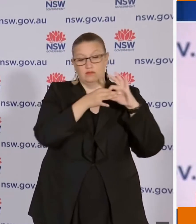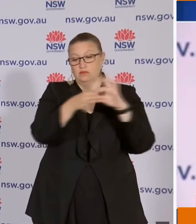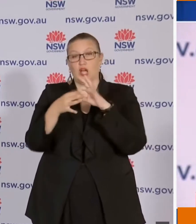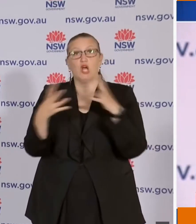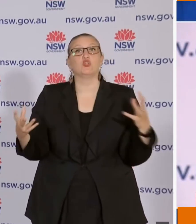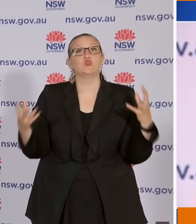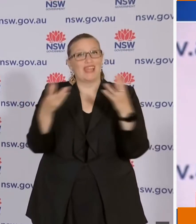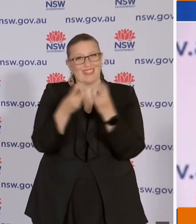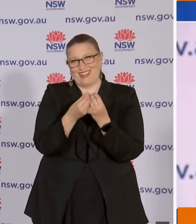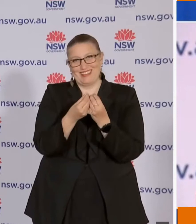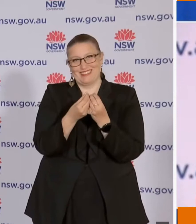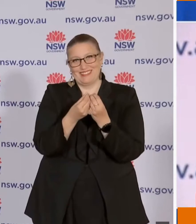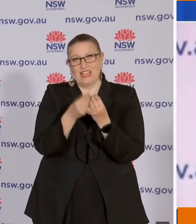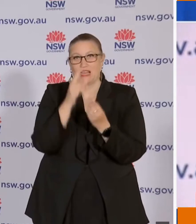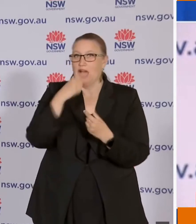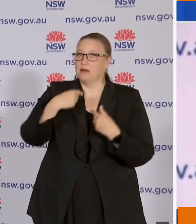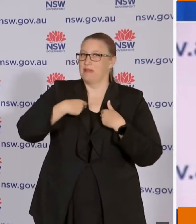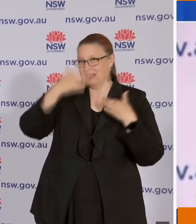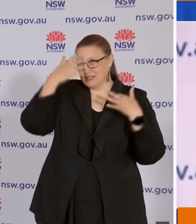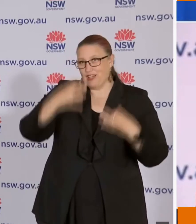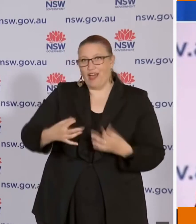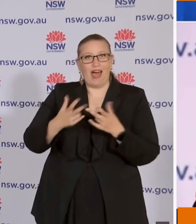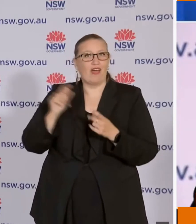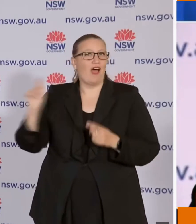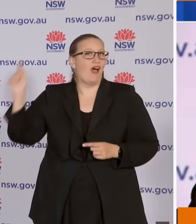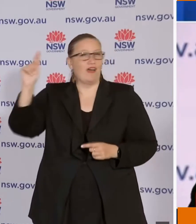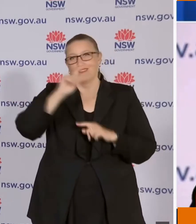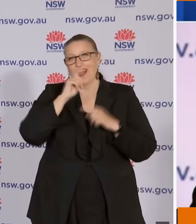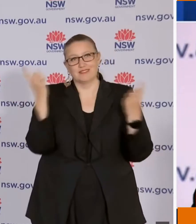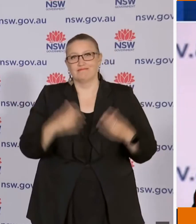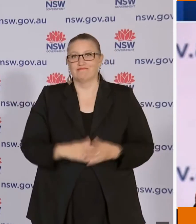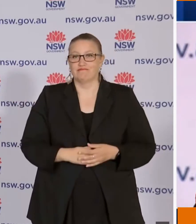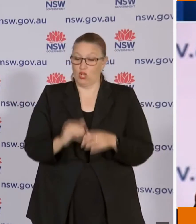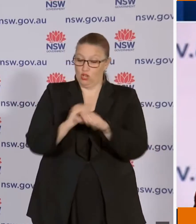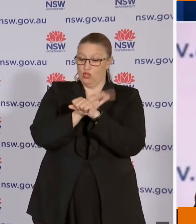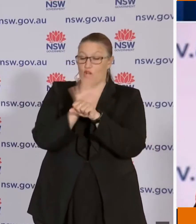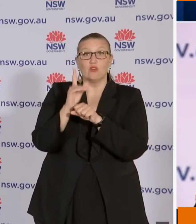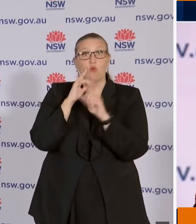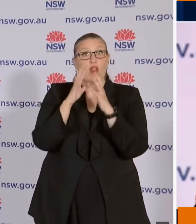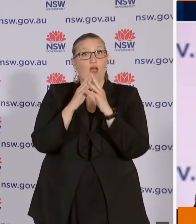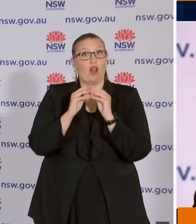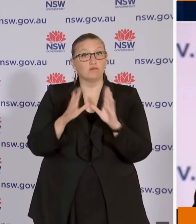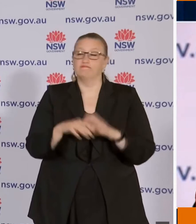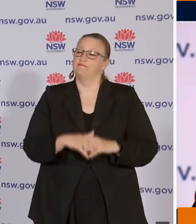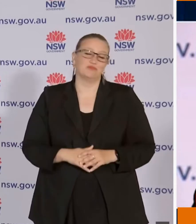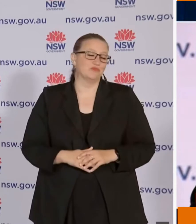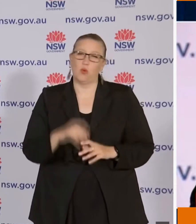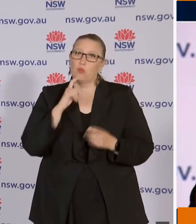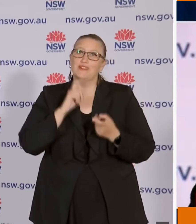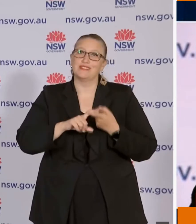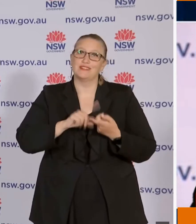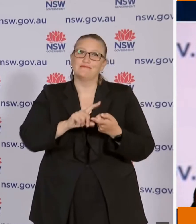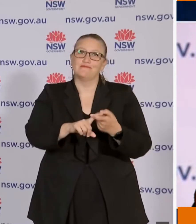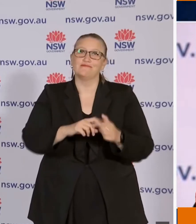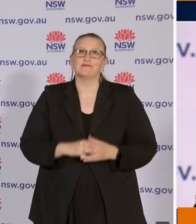And as the Federal Treasurer, I think, said a few days ago, it would be disappointing if New South Wales and Victorian residents were able to go overseas before they were able to go